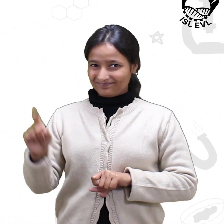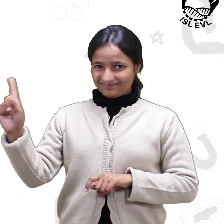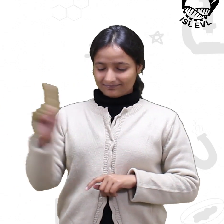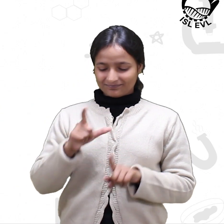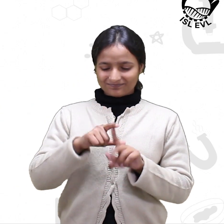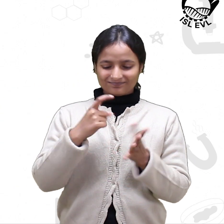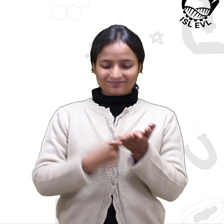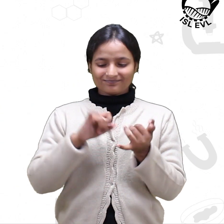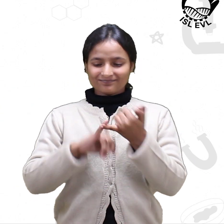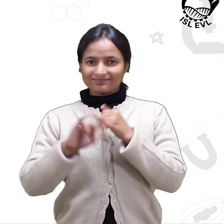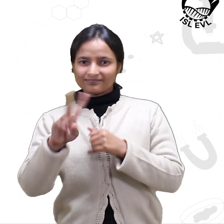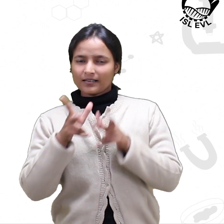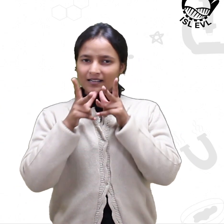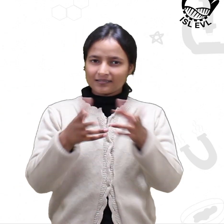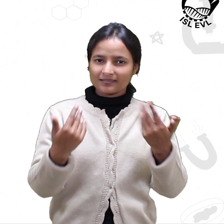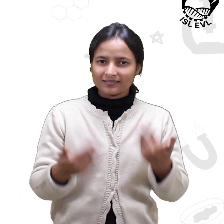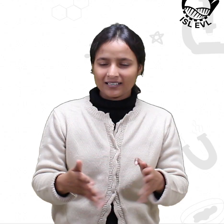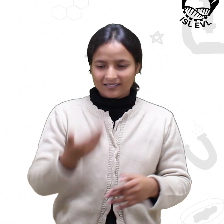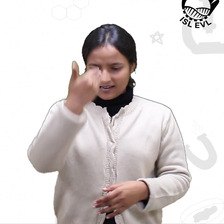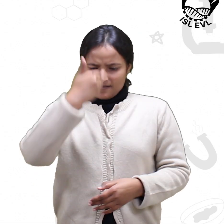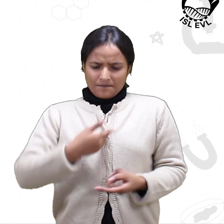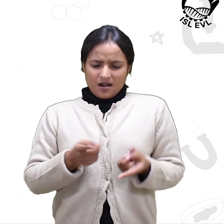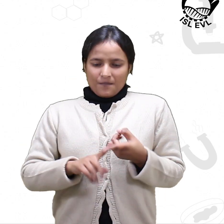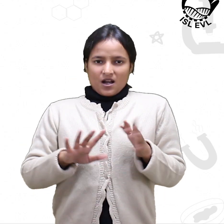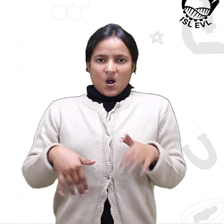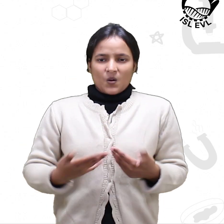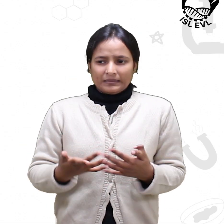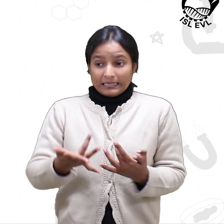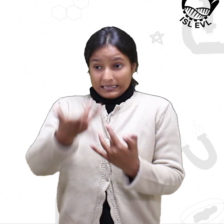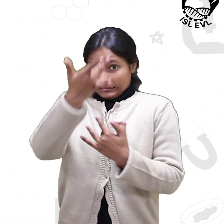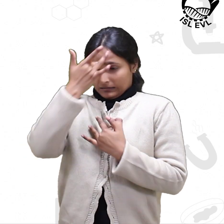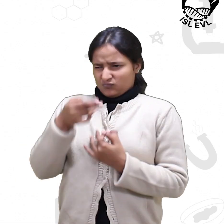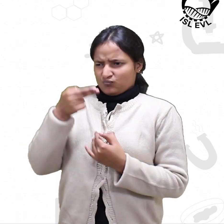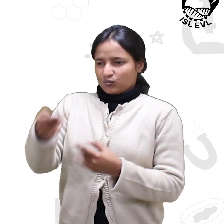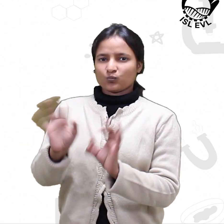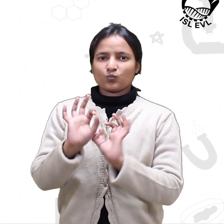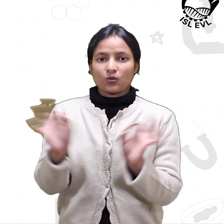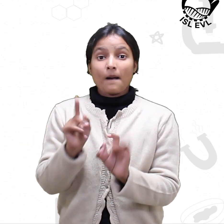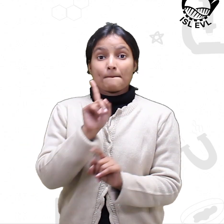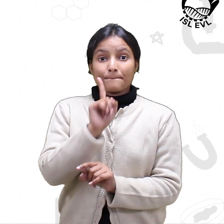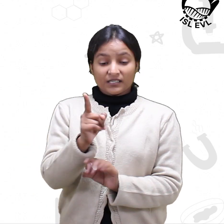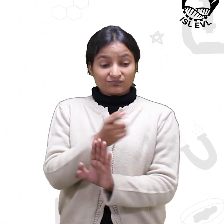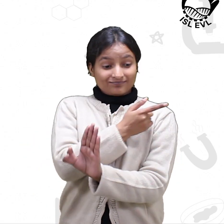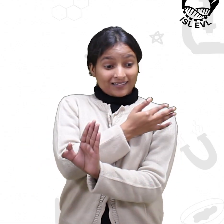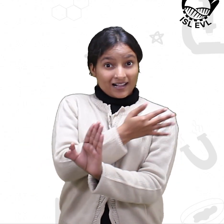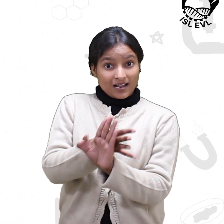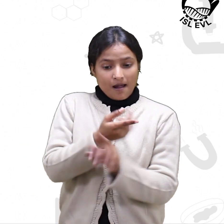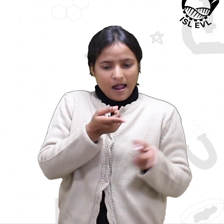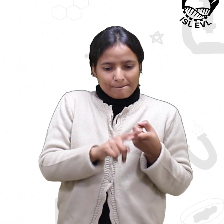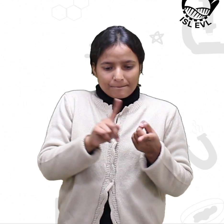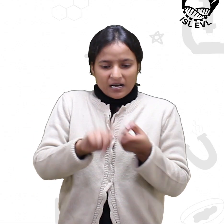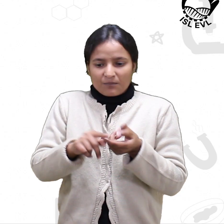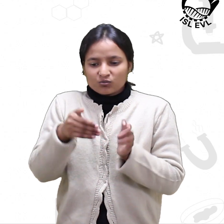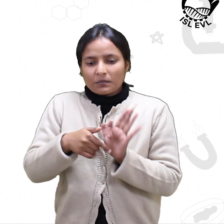Vasu drew the perfect analogy between fever and paralysis. Paralysis is not the disease itself,